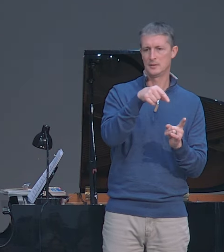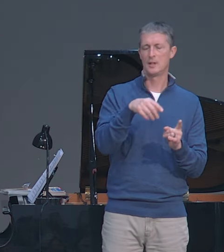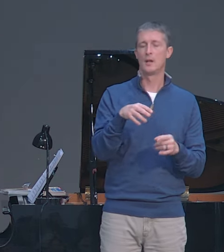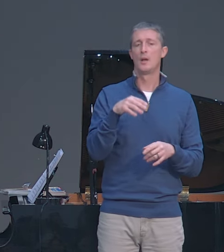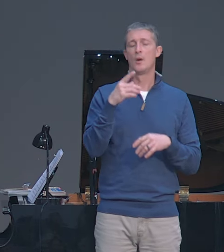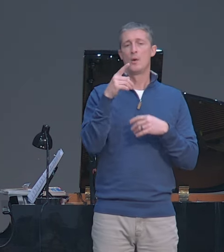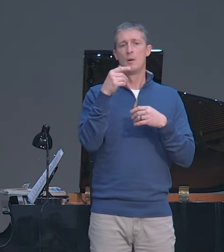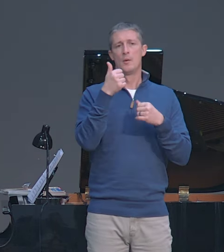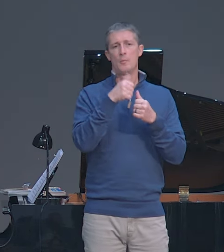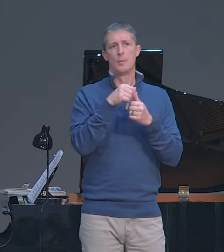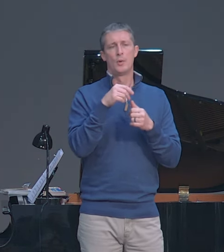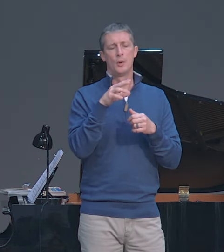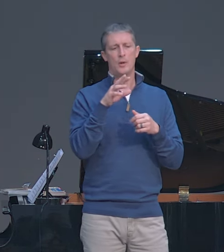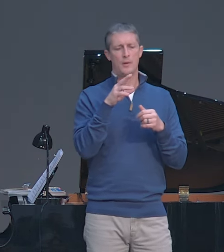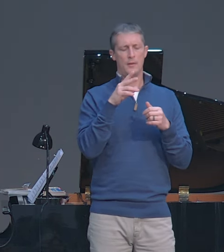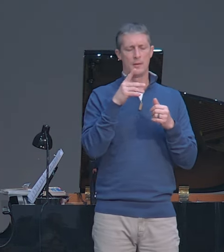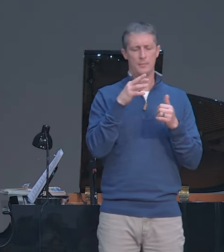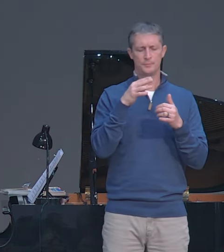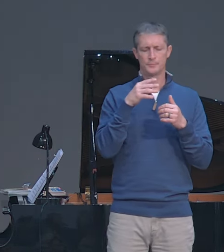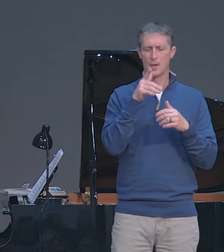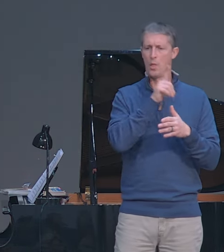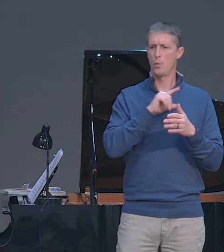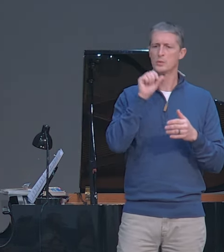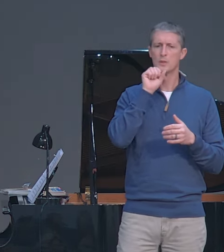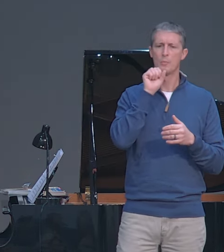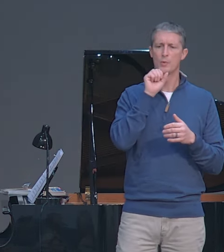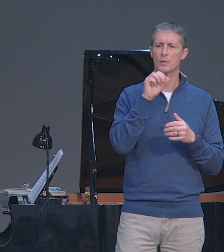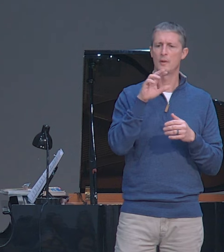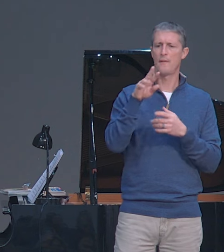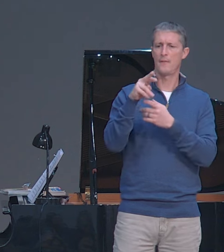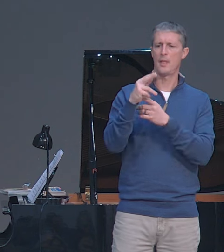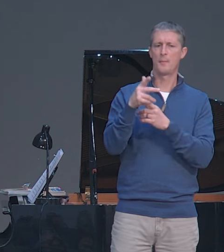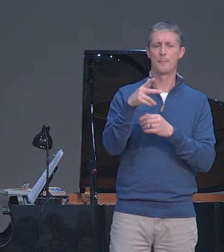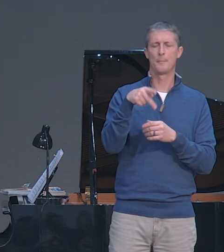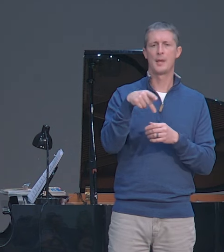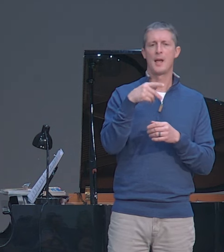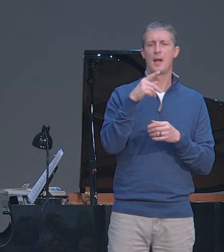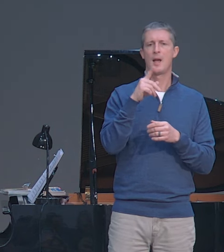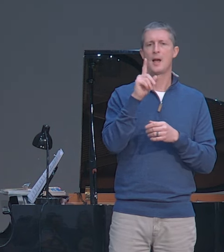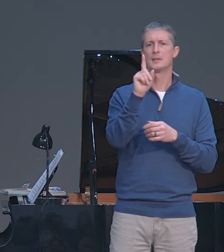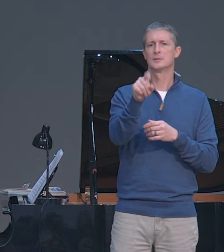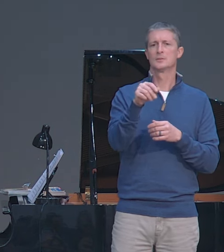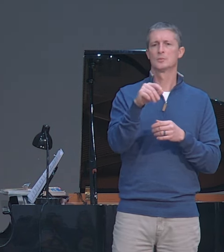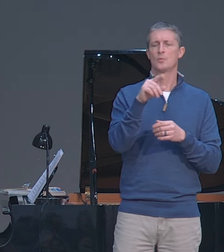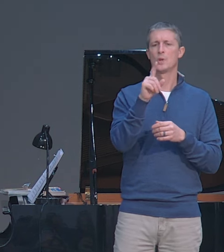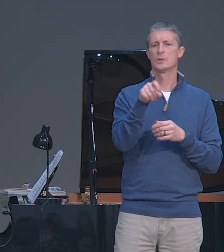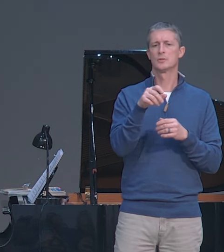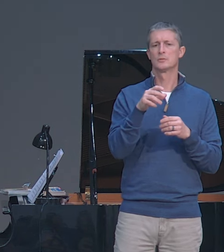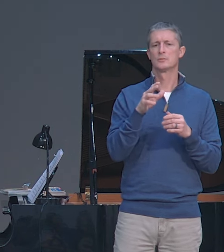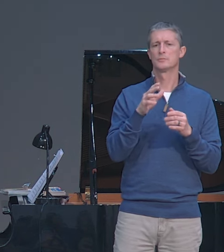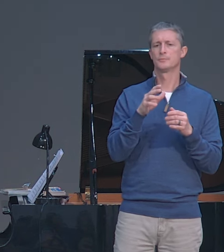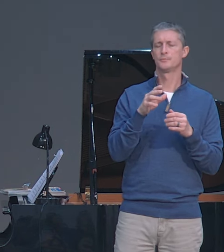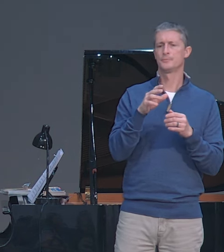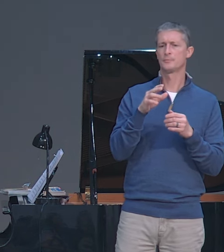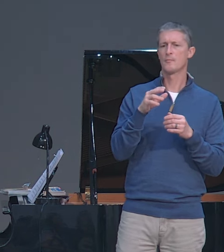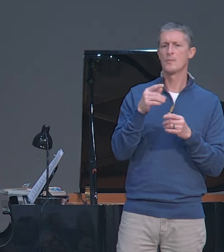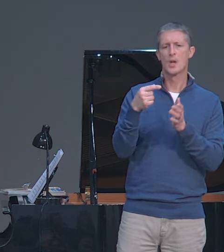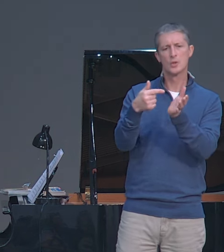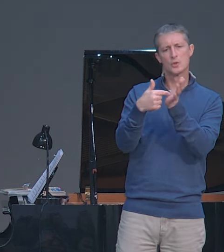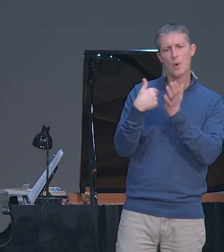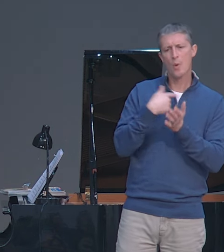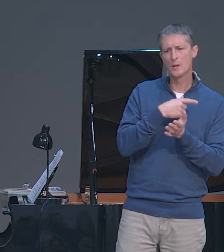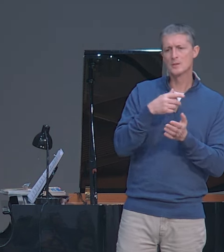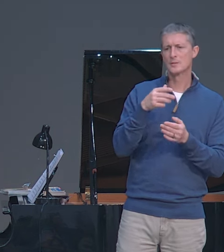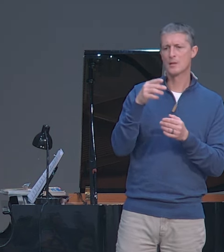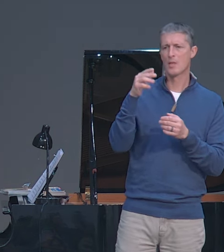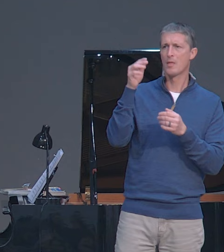first Lord's Supper, Philip asked Jesus a question. He said, Lord, show us the Father and it will be enough for